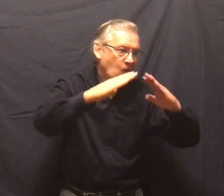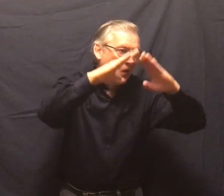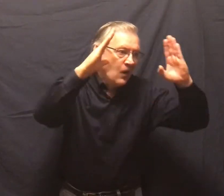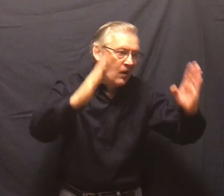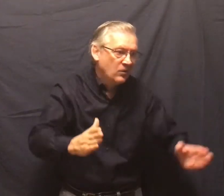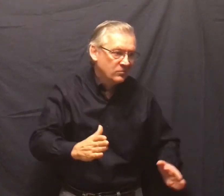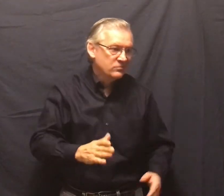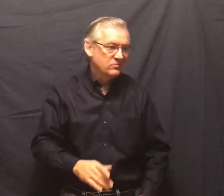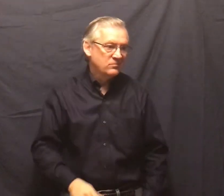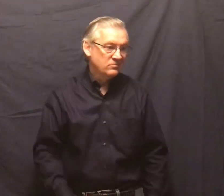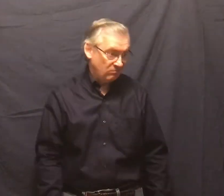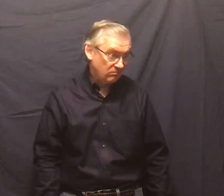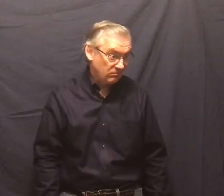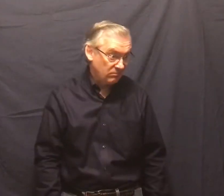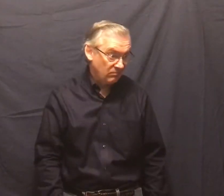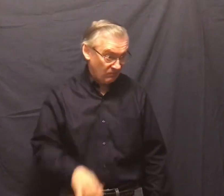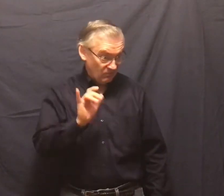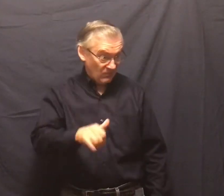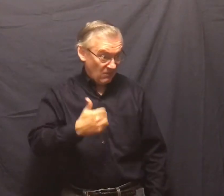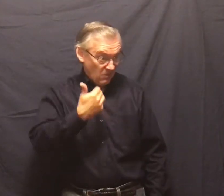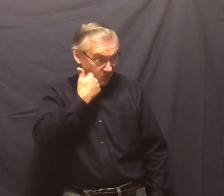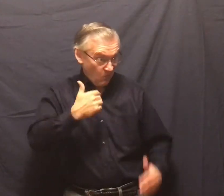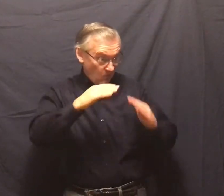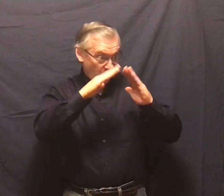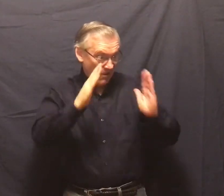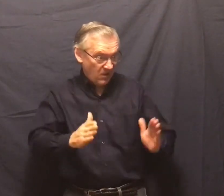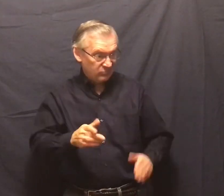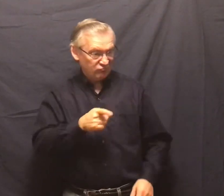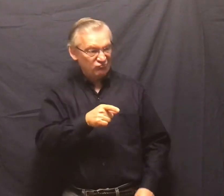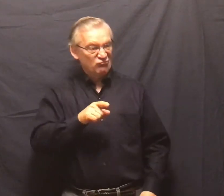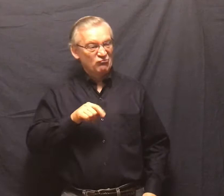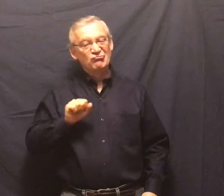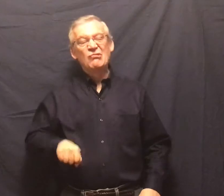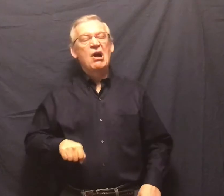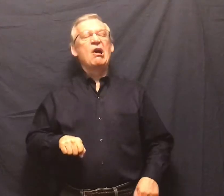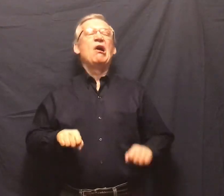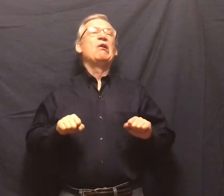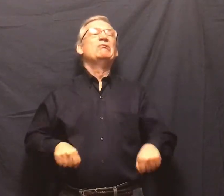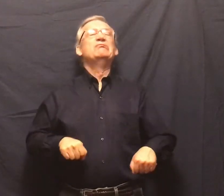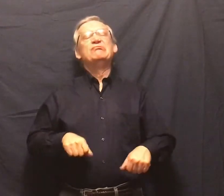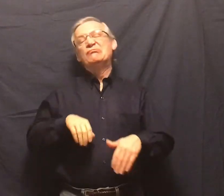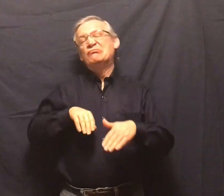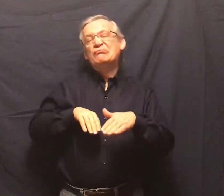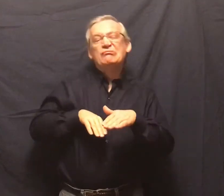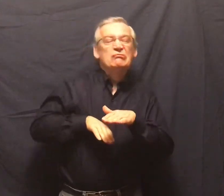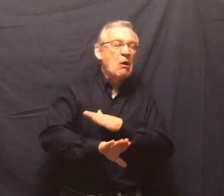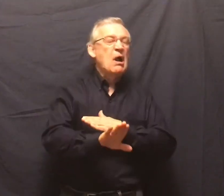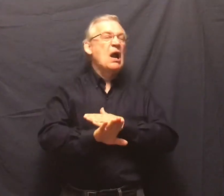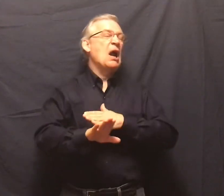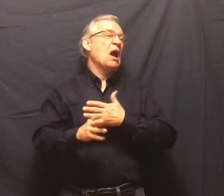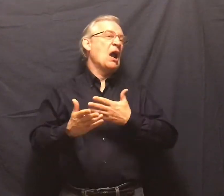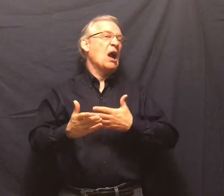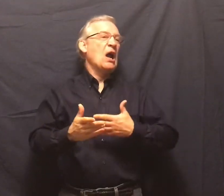A guy can go in and get drunk and get everything out of his system all at once and no messes.